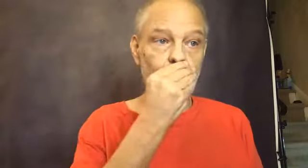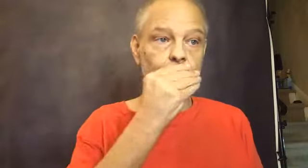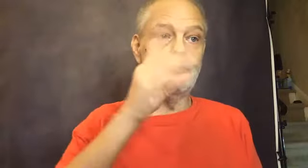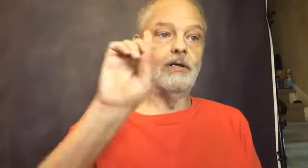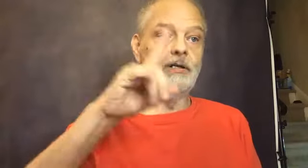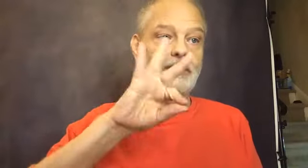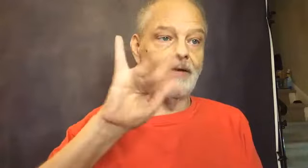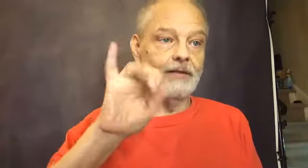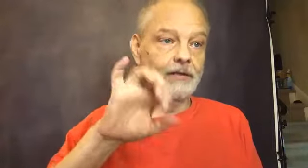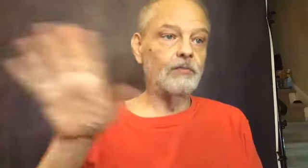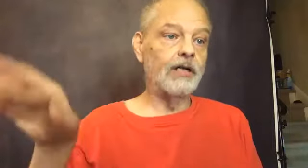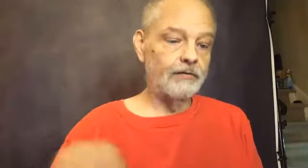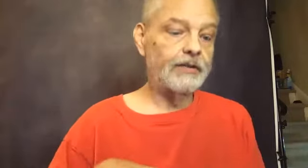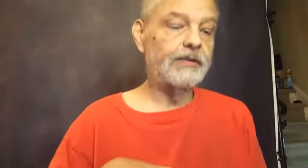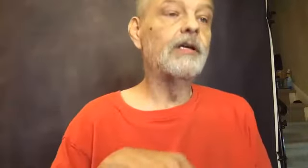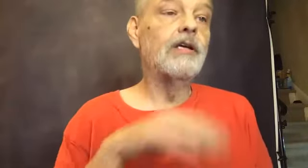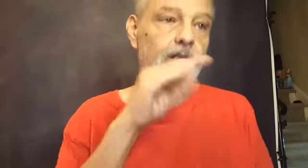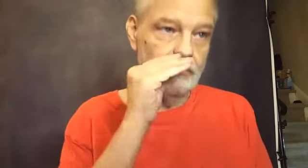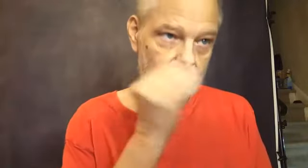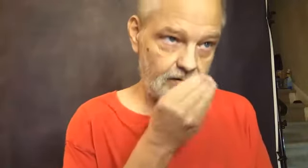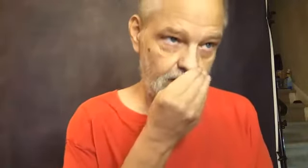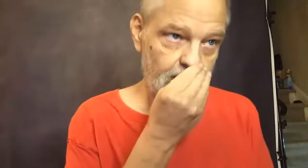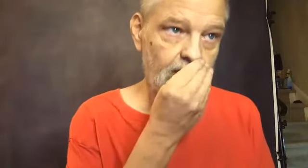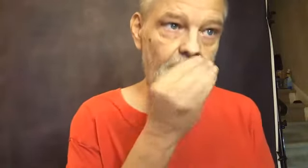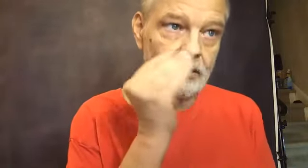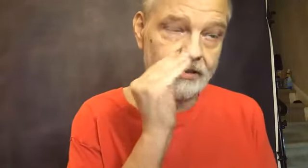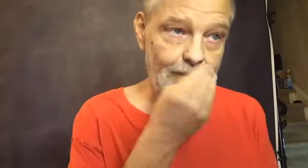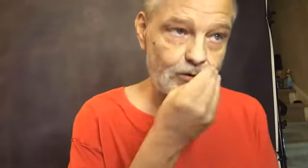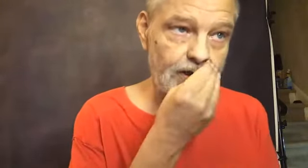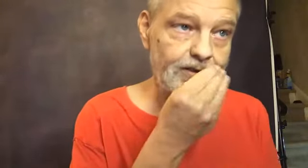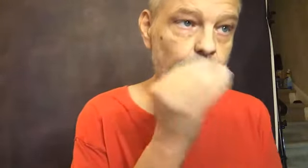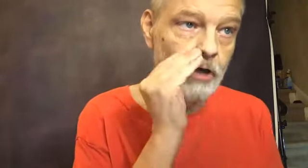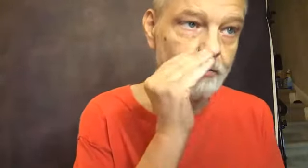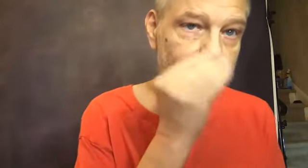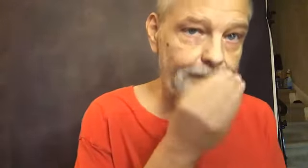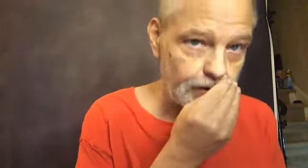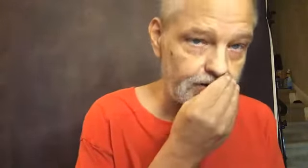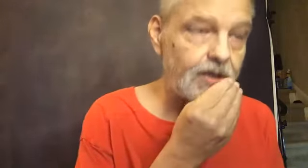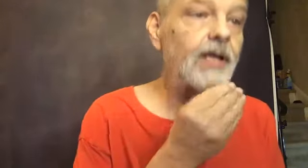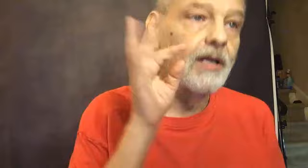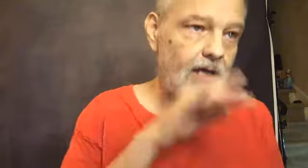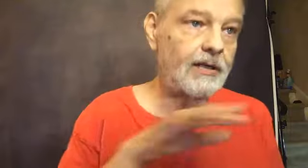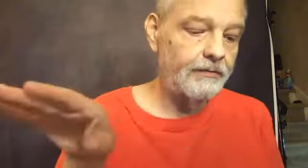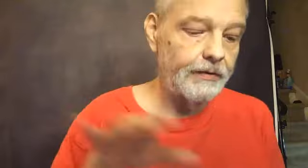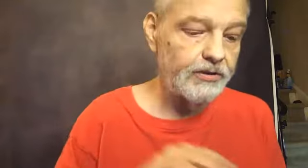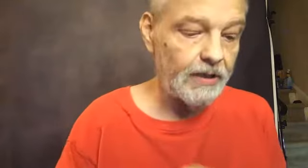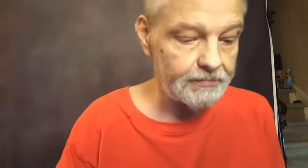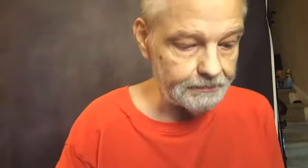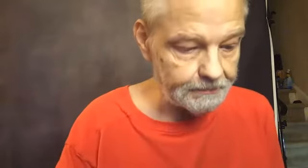flower, daffodil, whatever it is. Establish what it is that we're talking about first, and then fingerspell